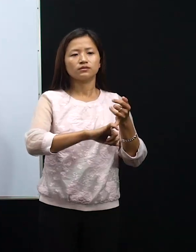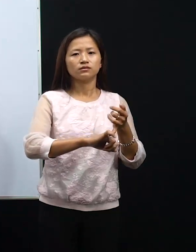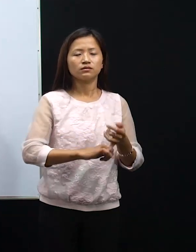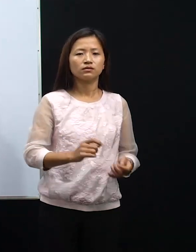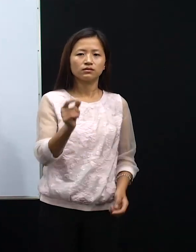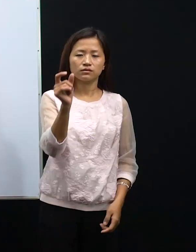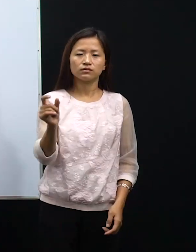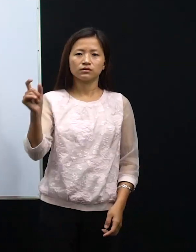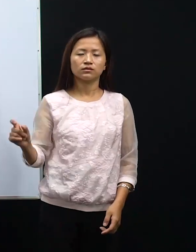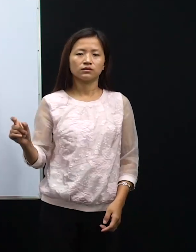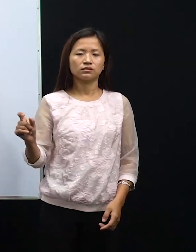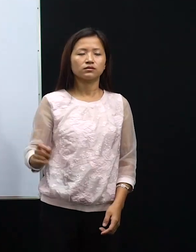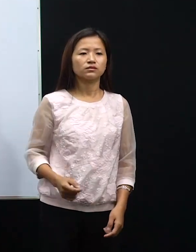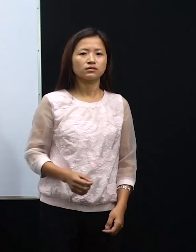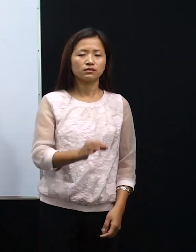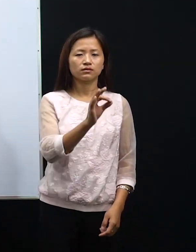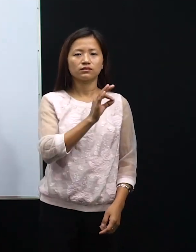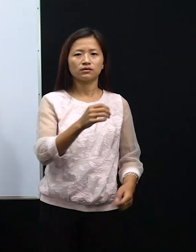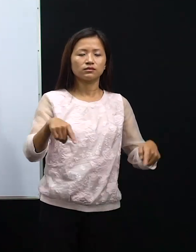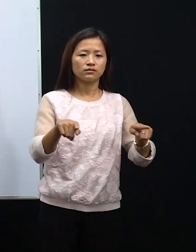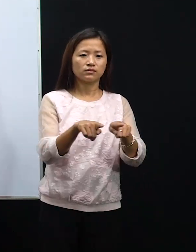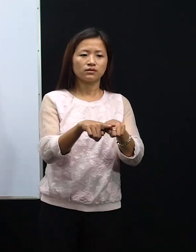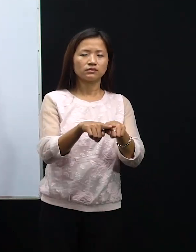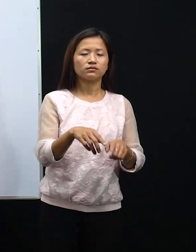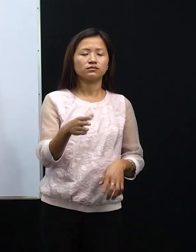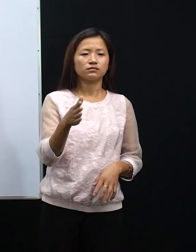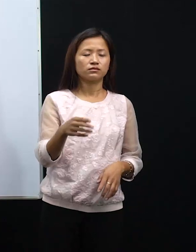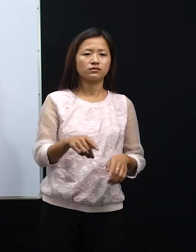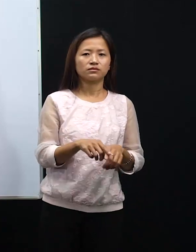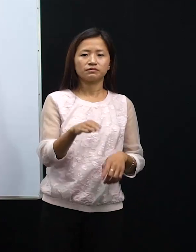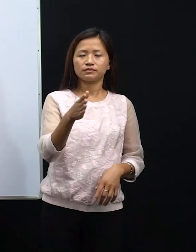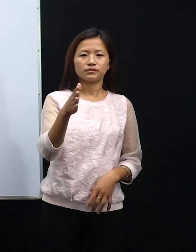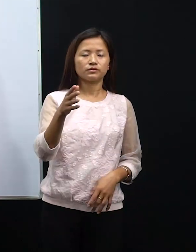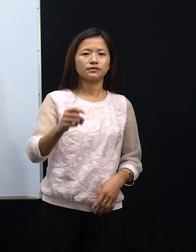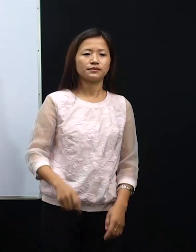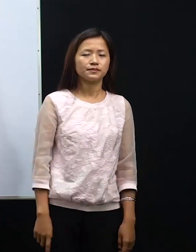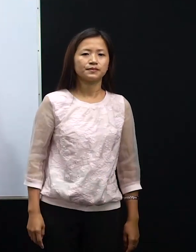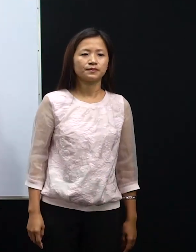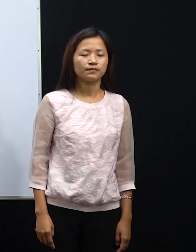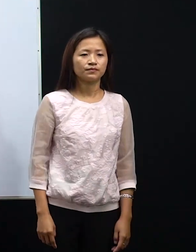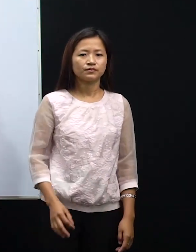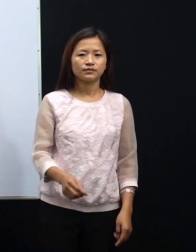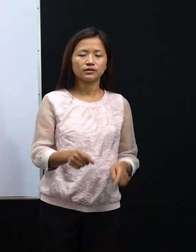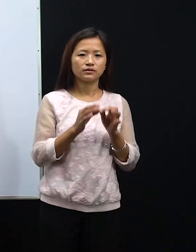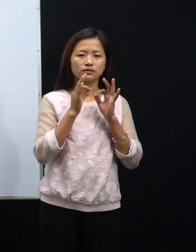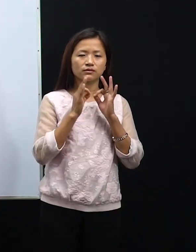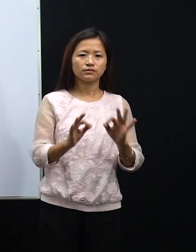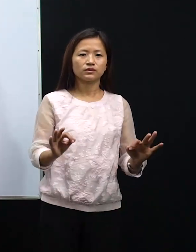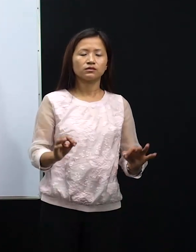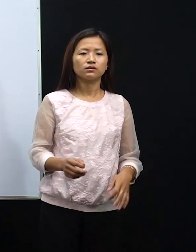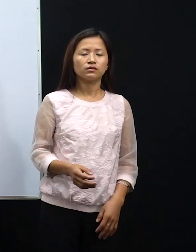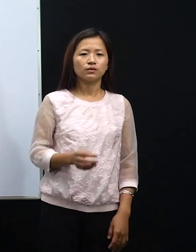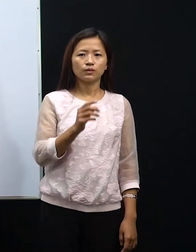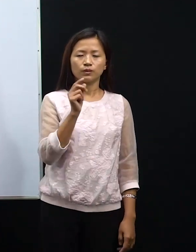As the word suggests, like, unlike means same and not same, right? In simple words, for example,